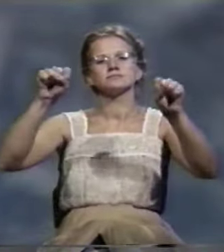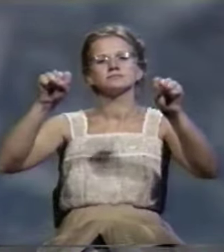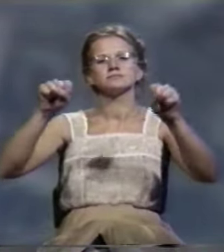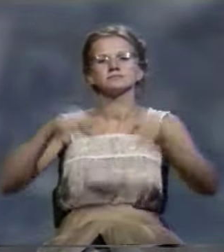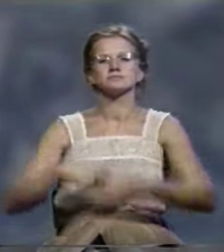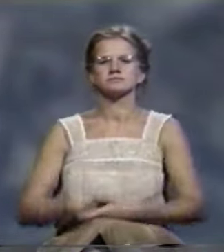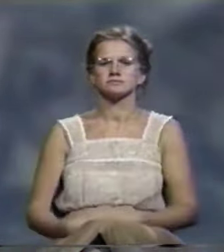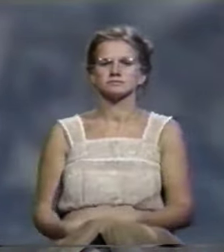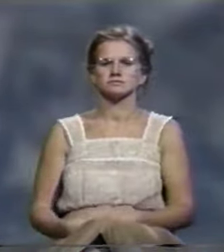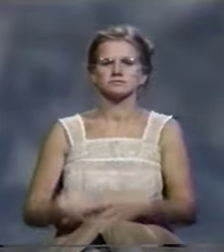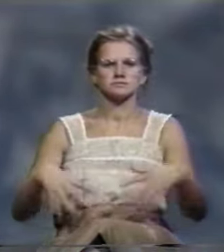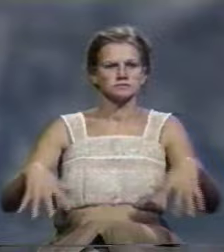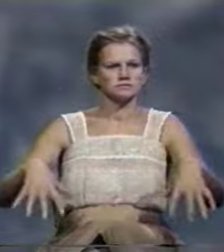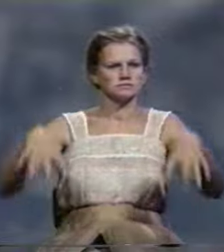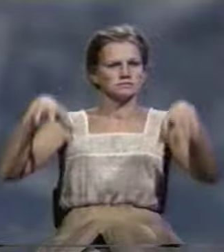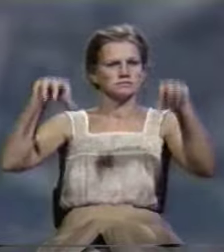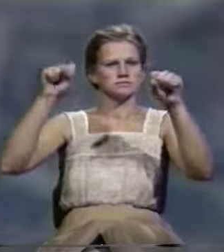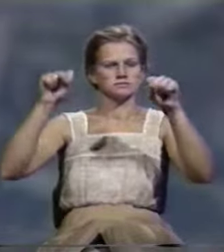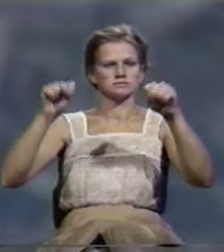To take up.